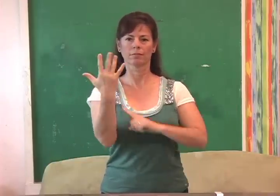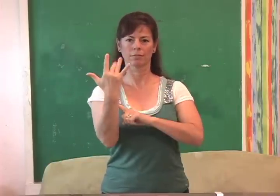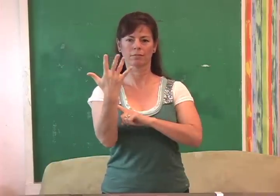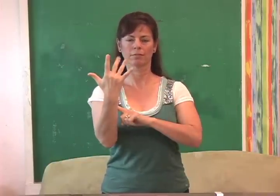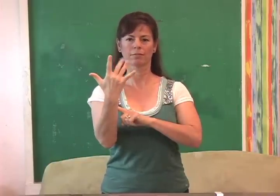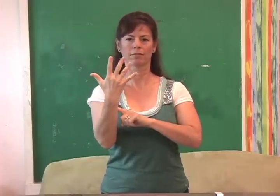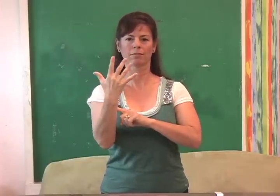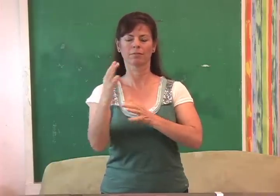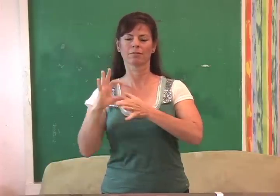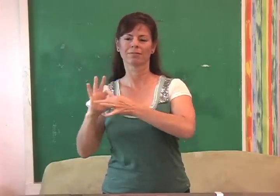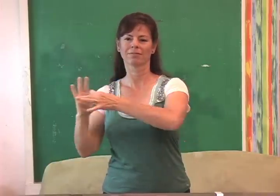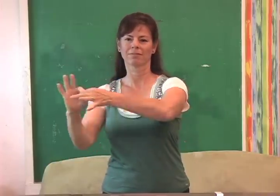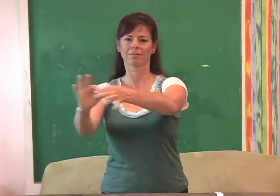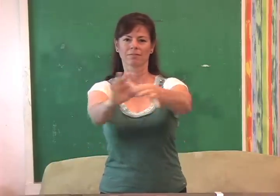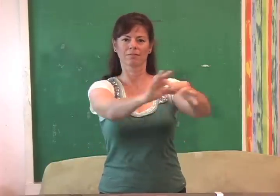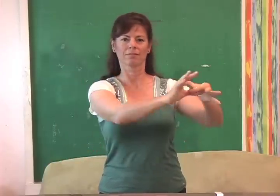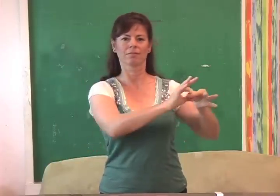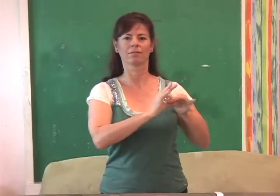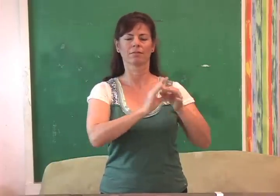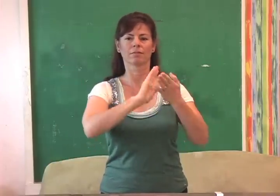chalice for the harmony of peace.